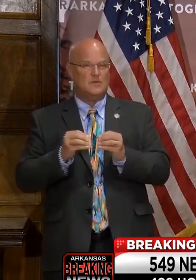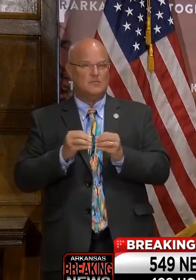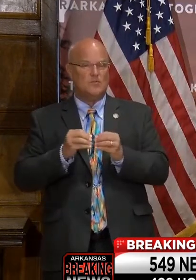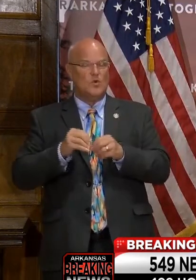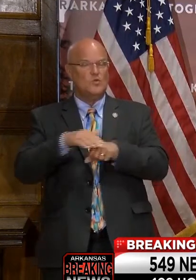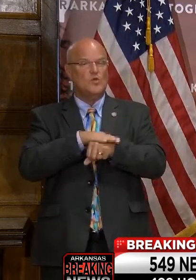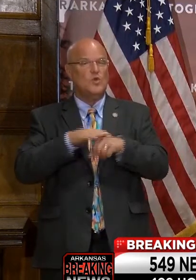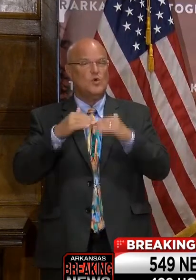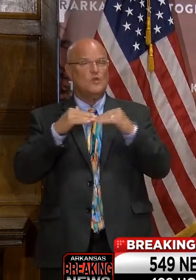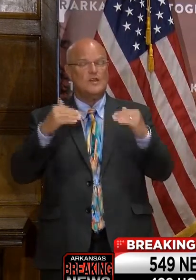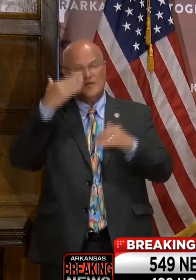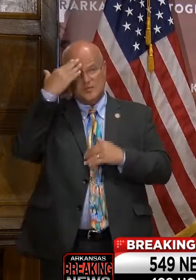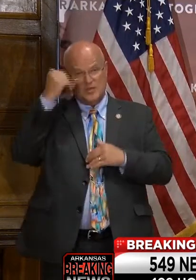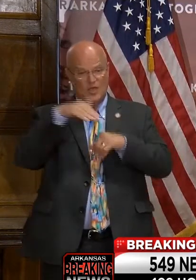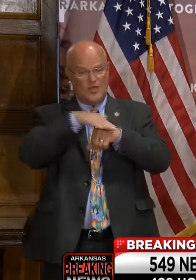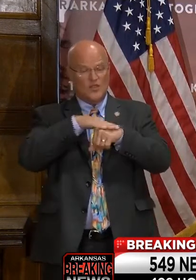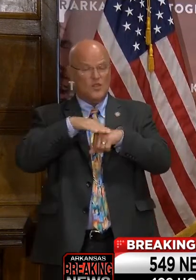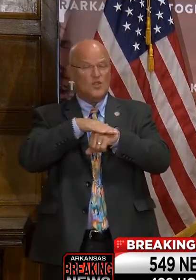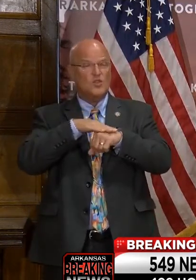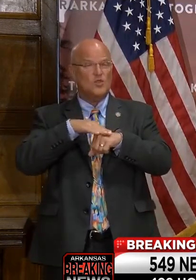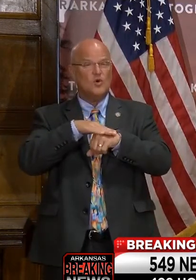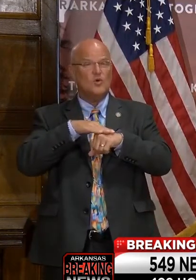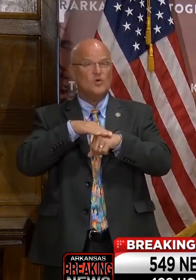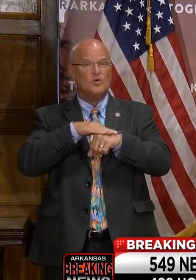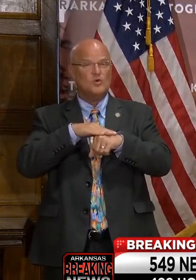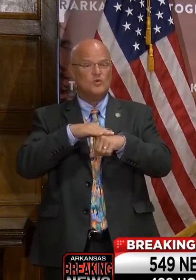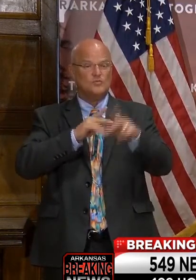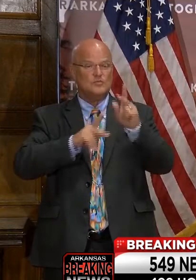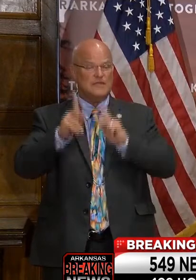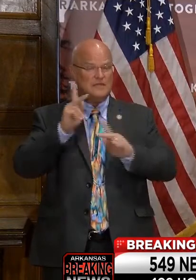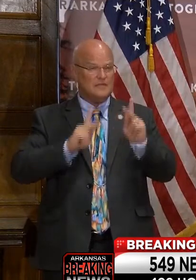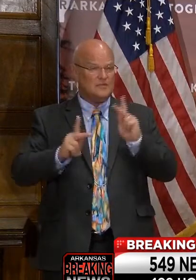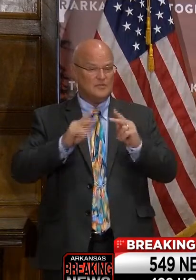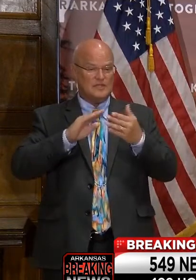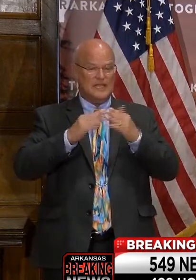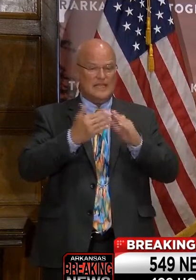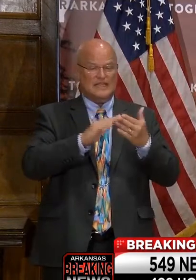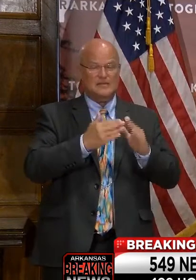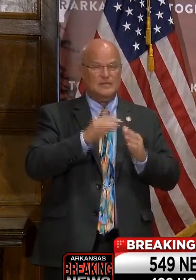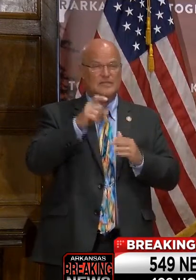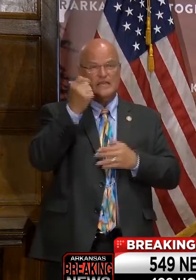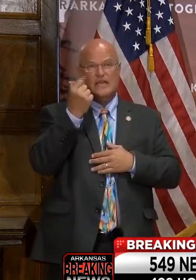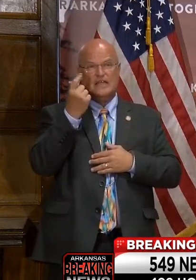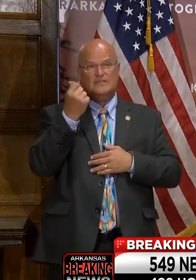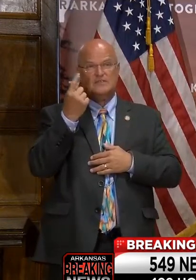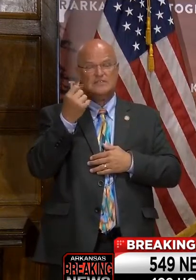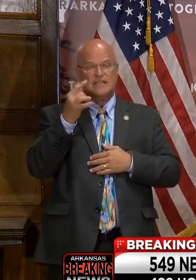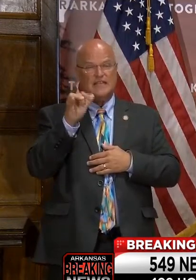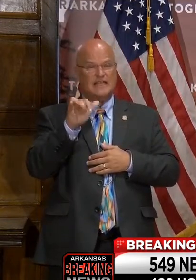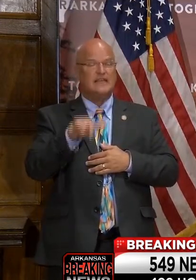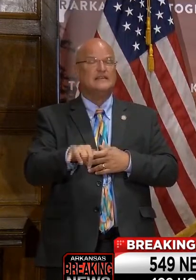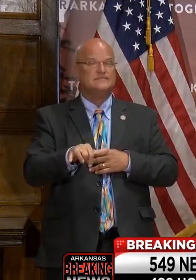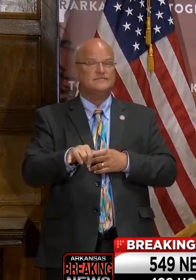at the local level, because the local individuals and communities need to understand